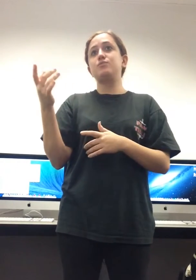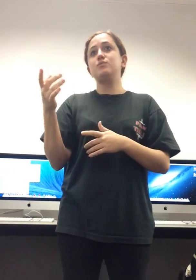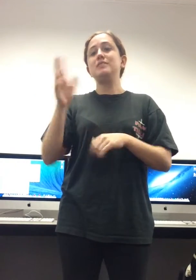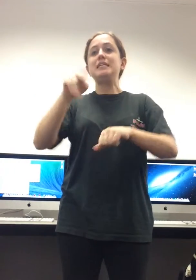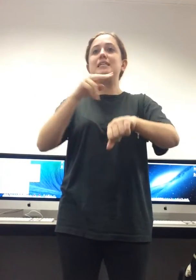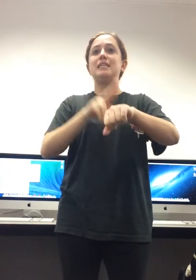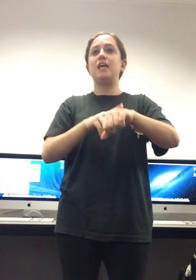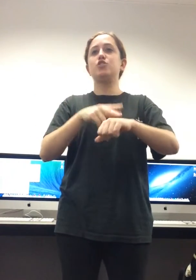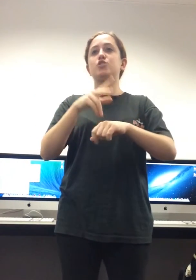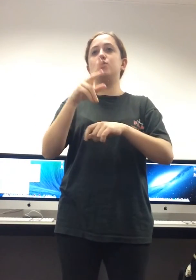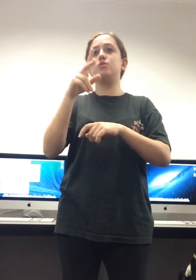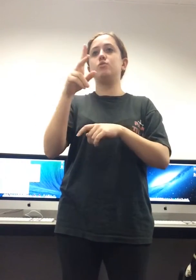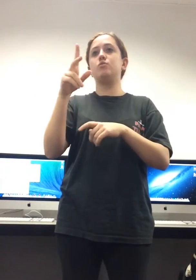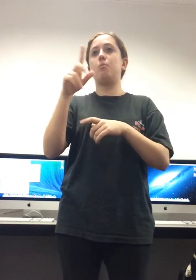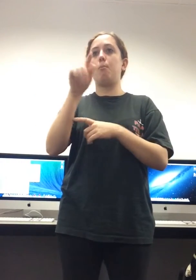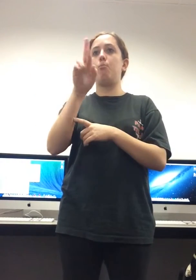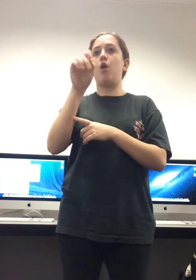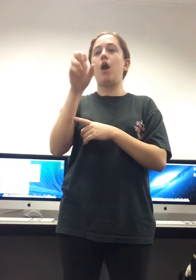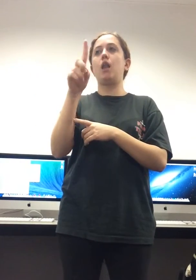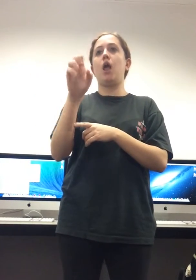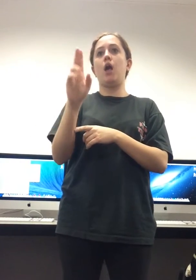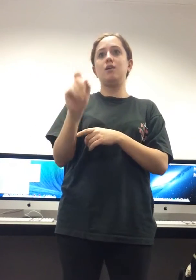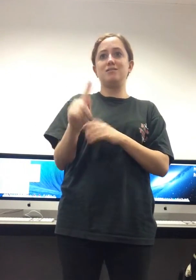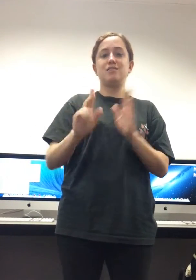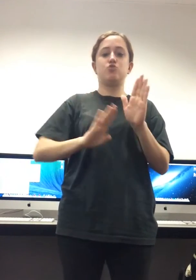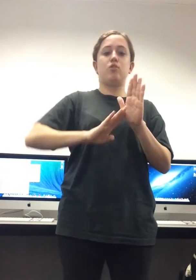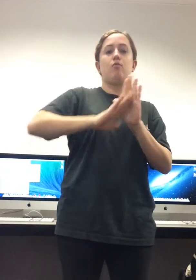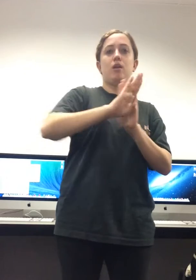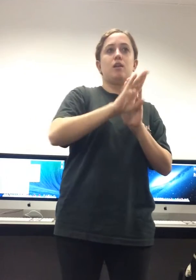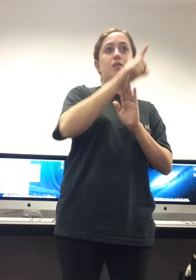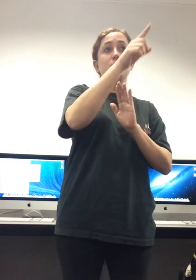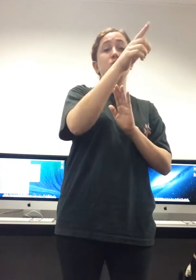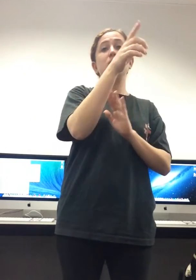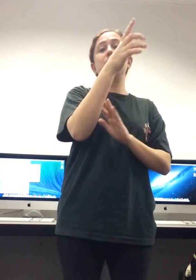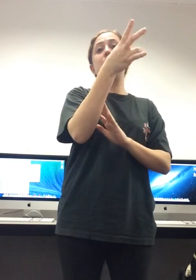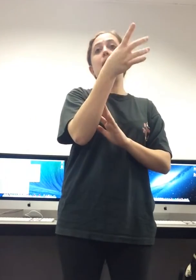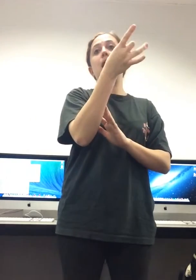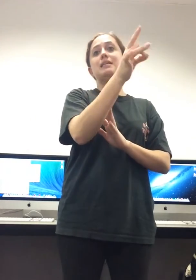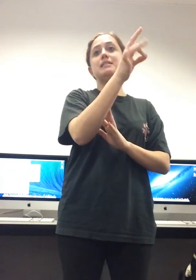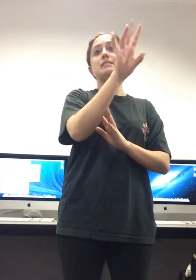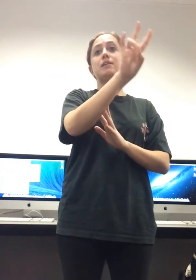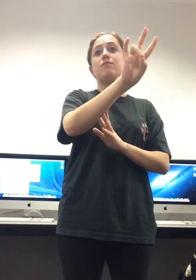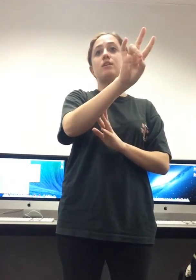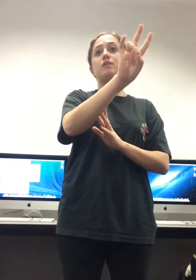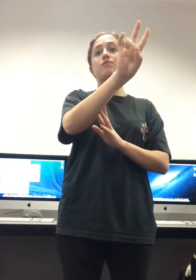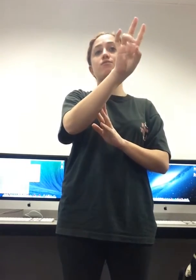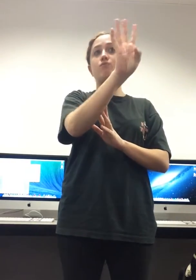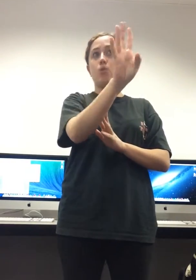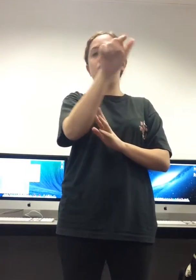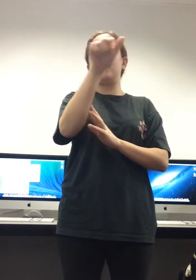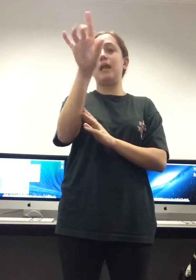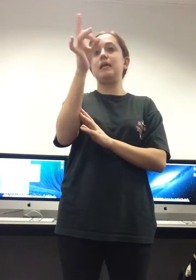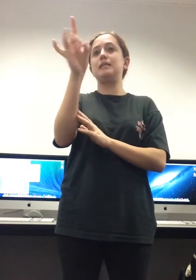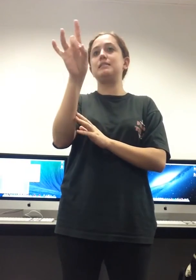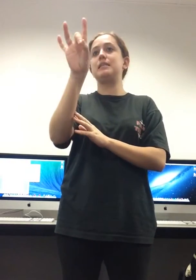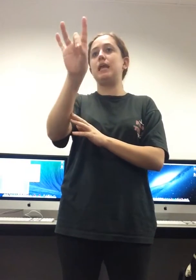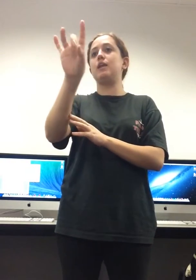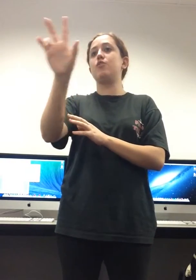As a matter of fact, between 1874 and 1883, it skyrocketed up